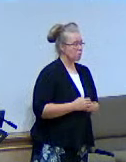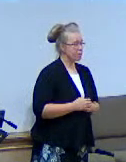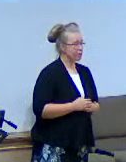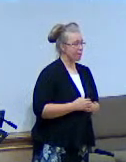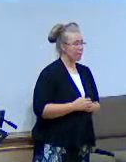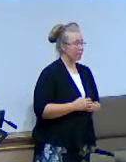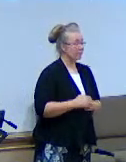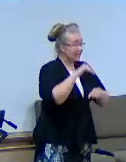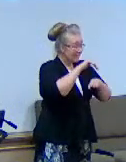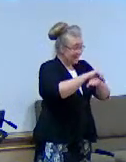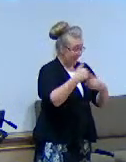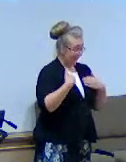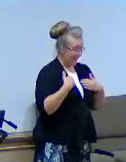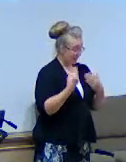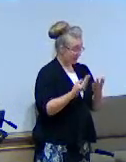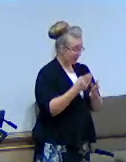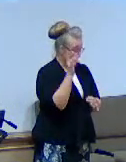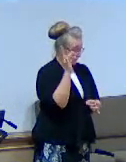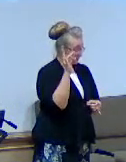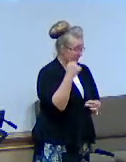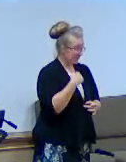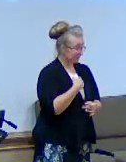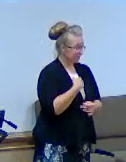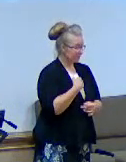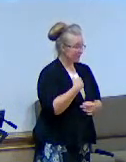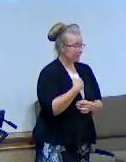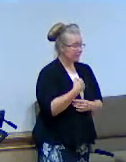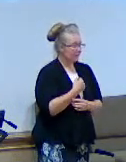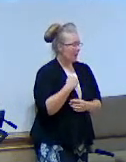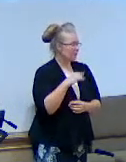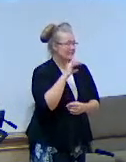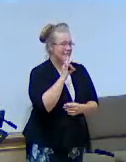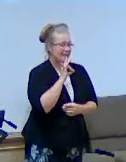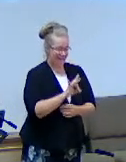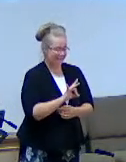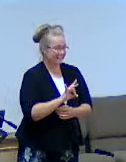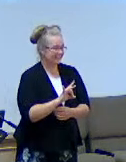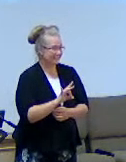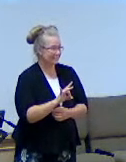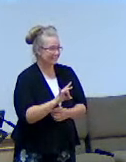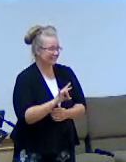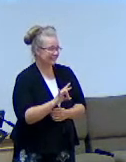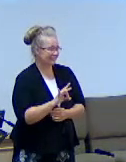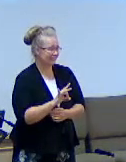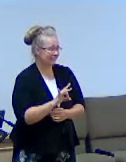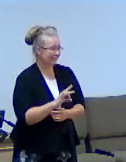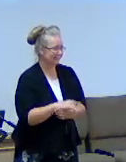The night I got the Holy Ghost, I was 8 years old.